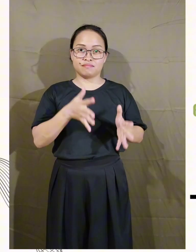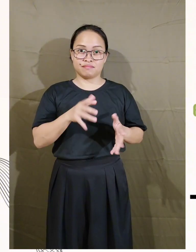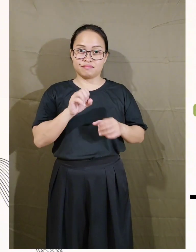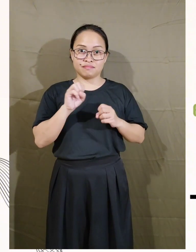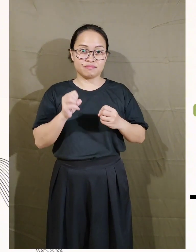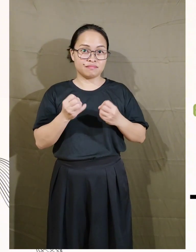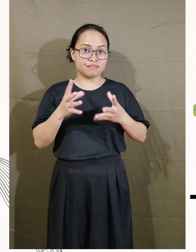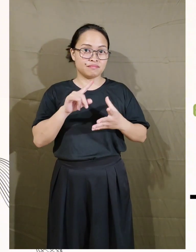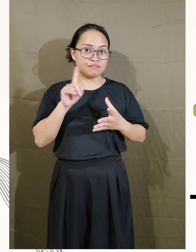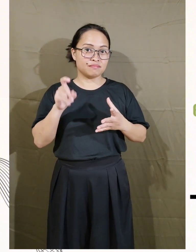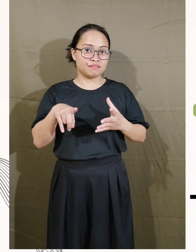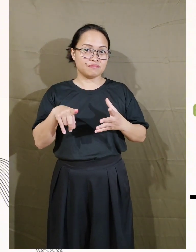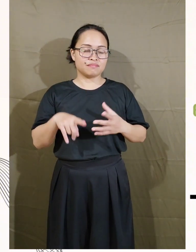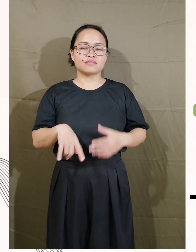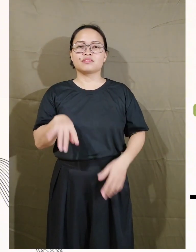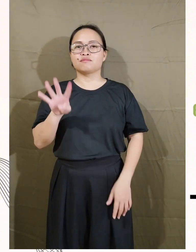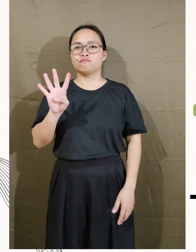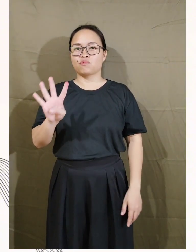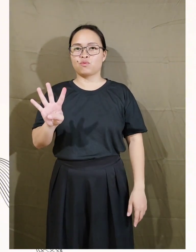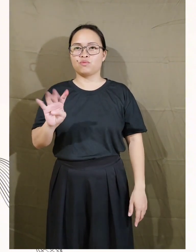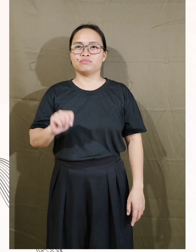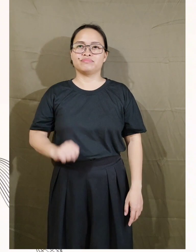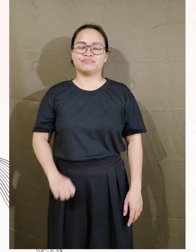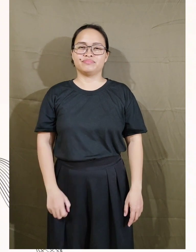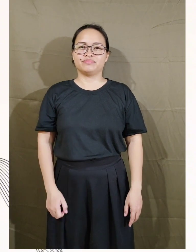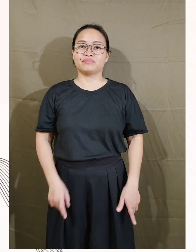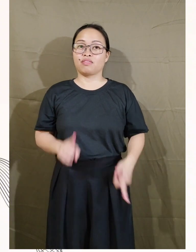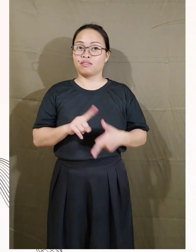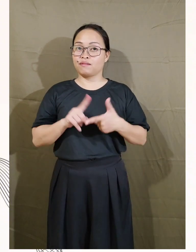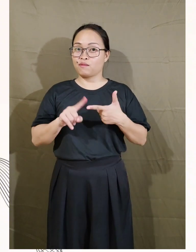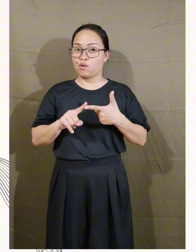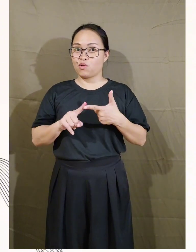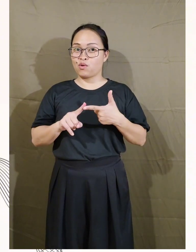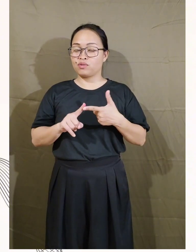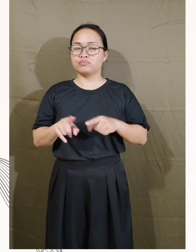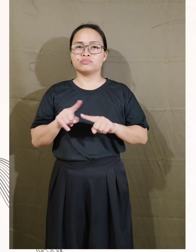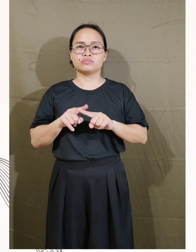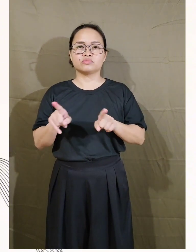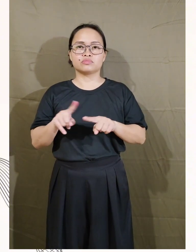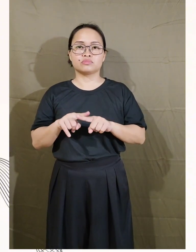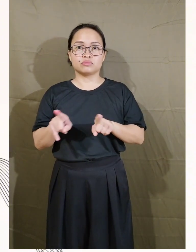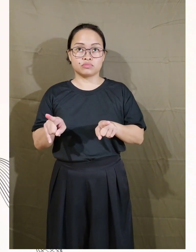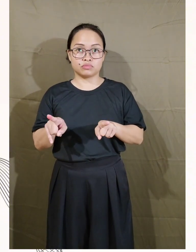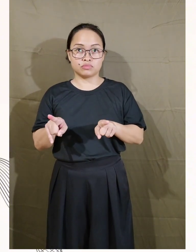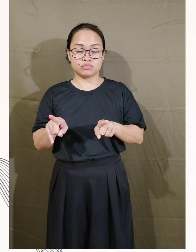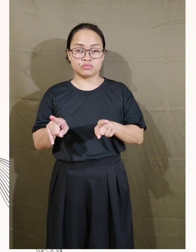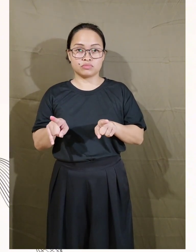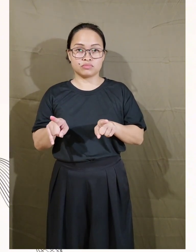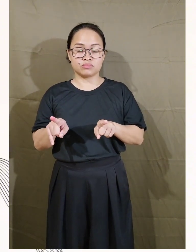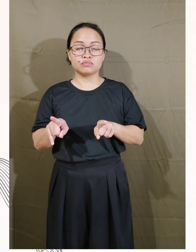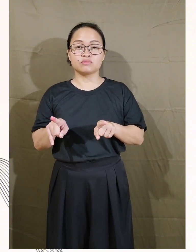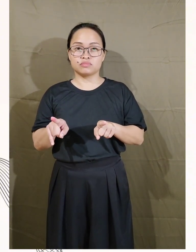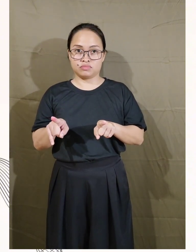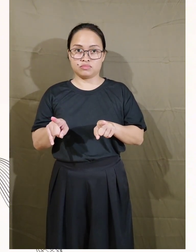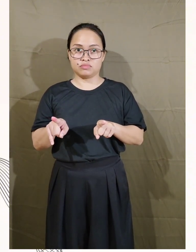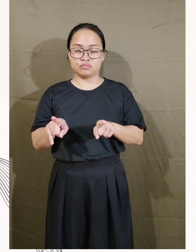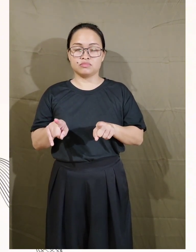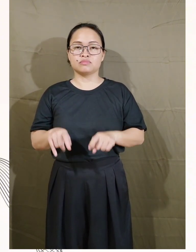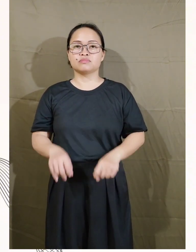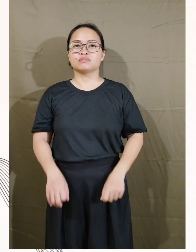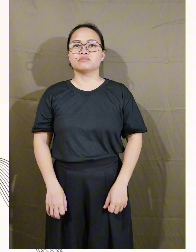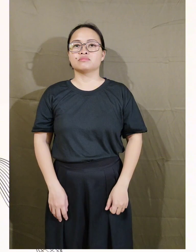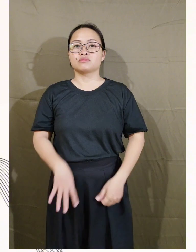with 4. Therefore, the difference between these two